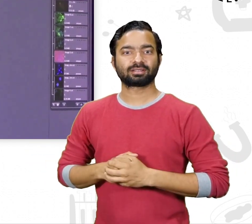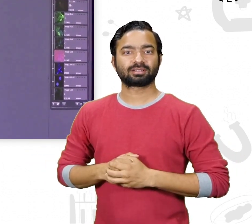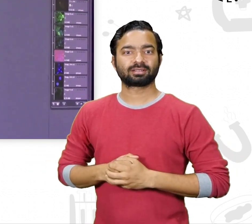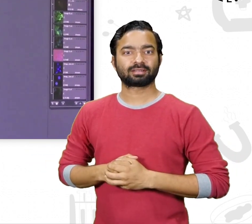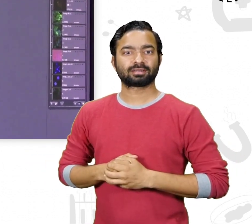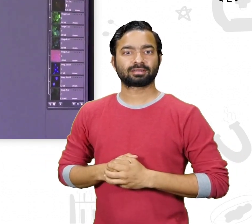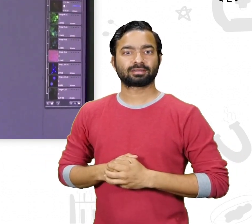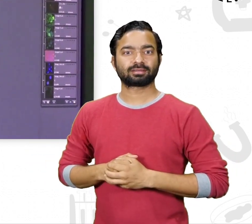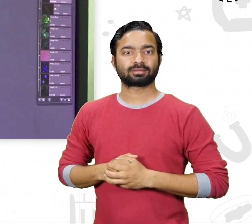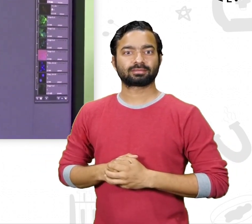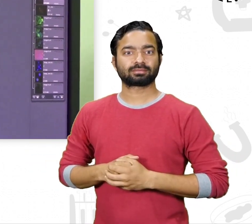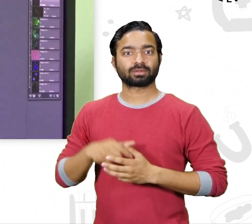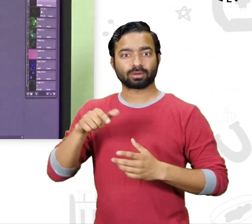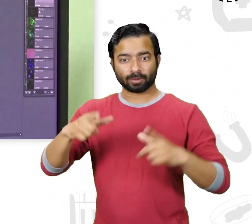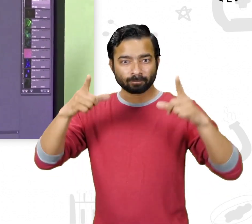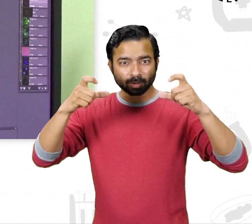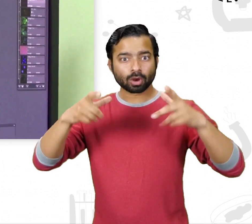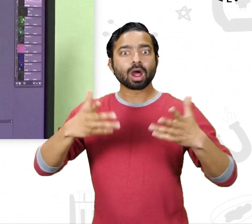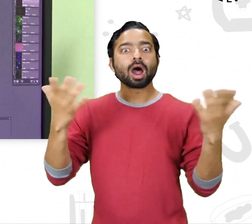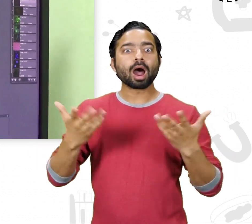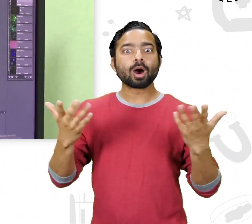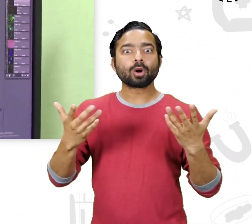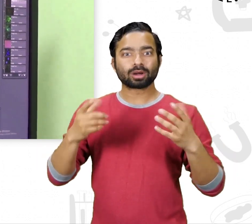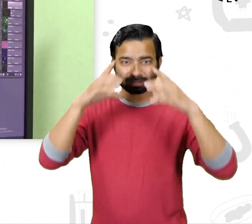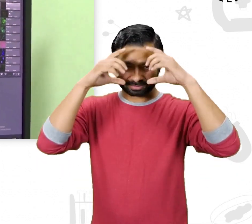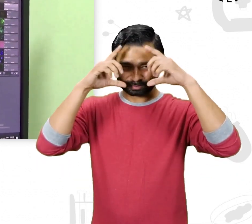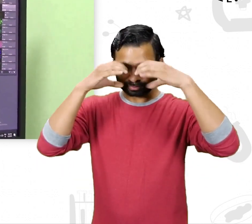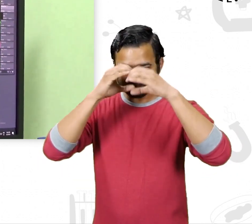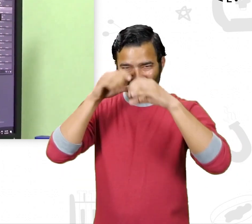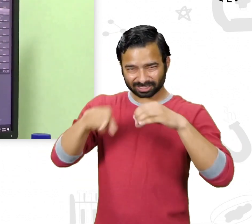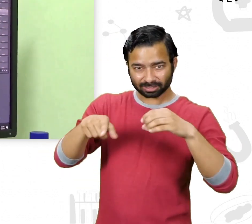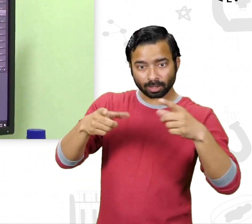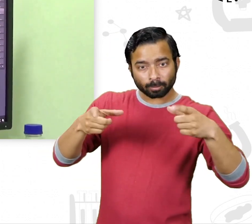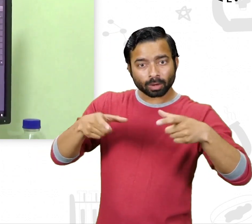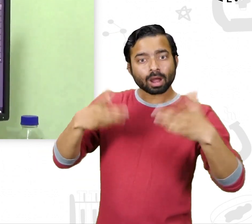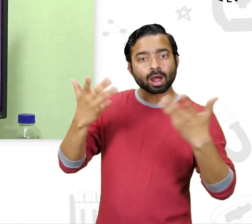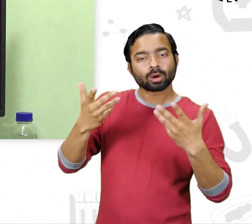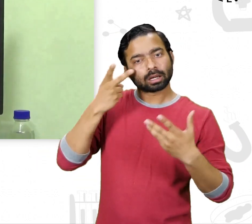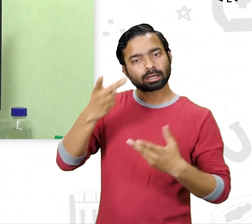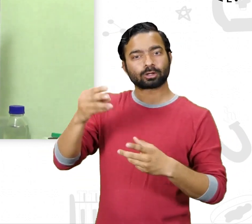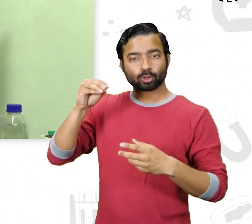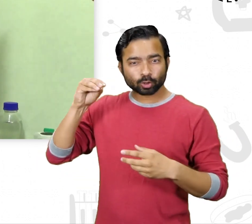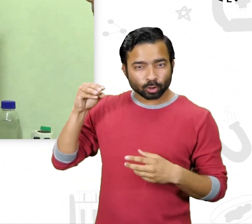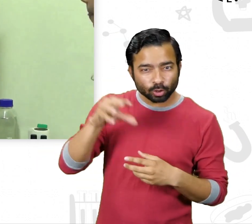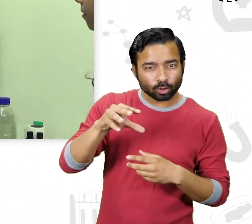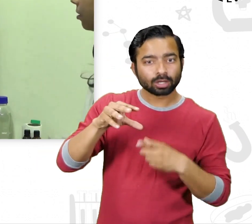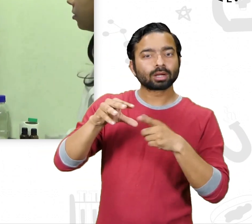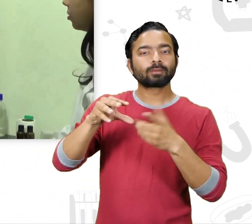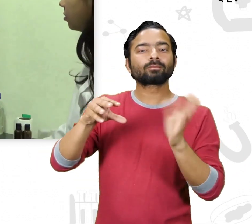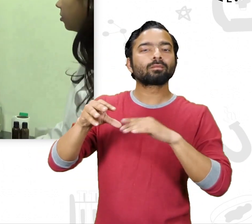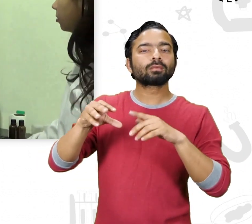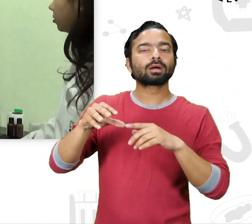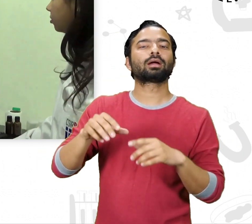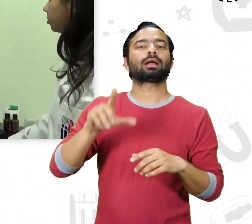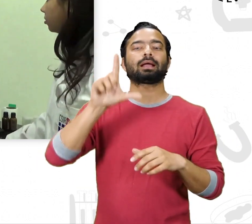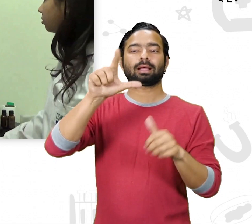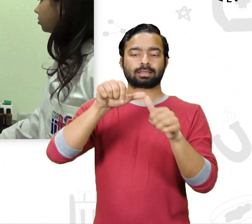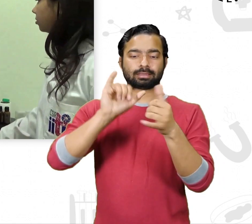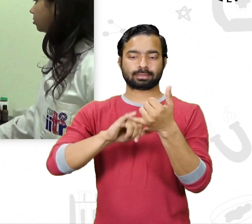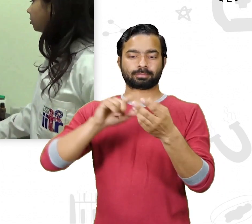bright images. So we choose the best signals and apply these.